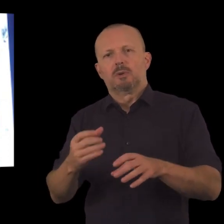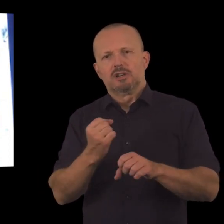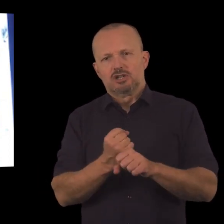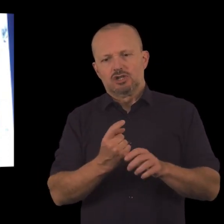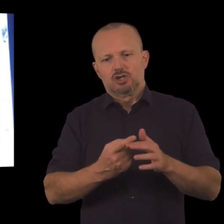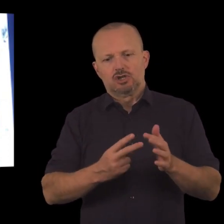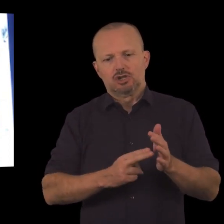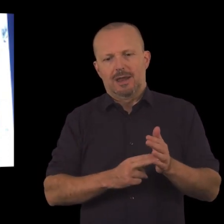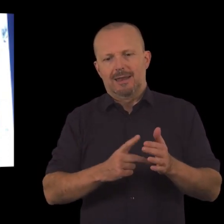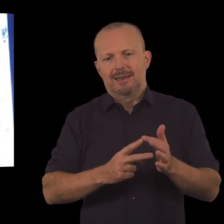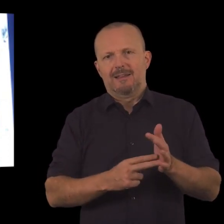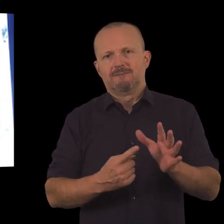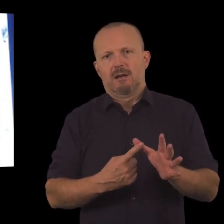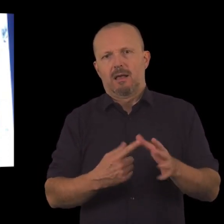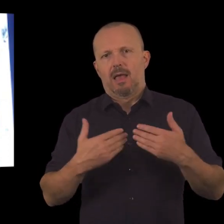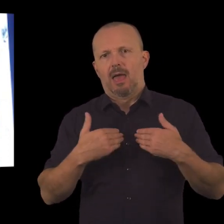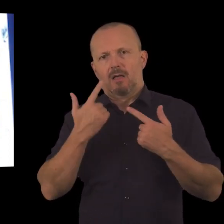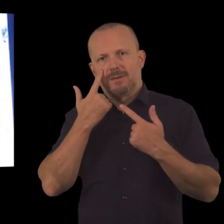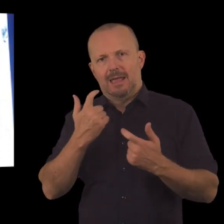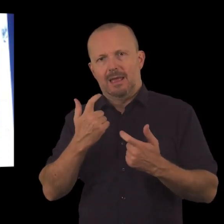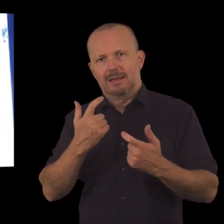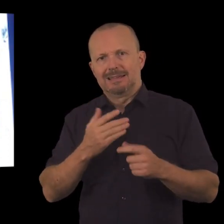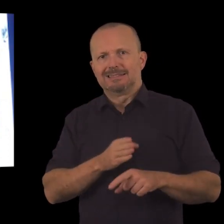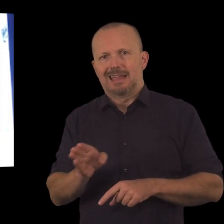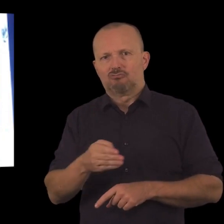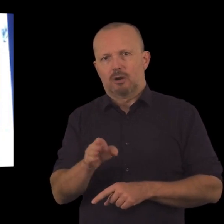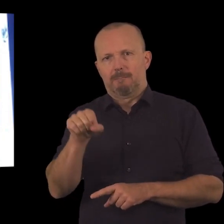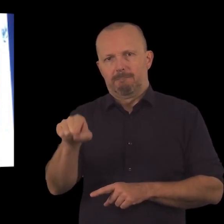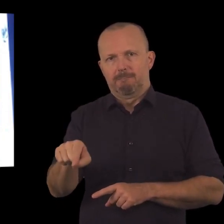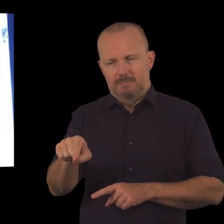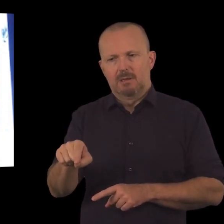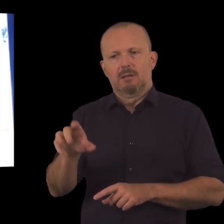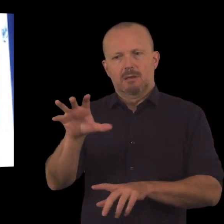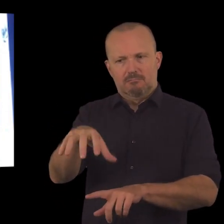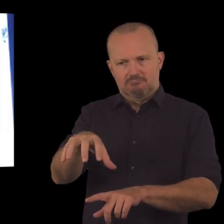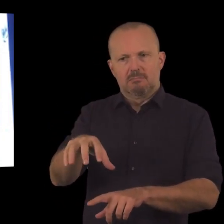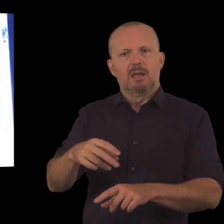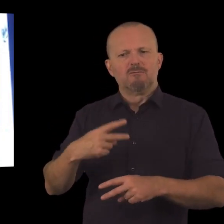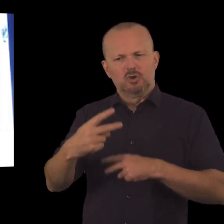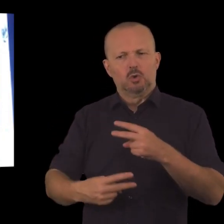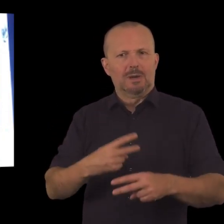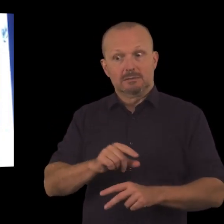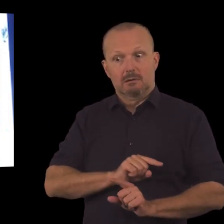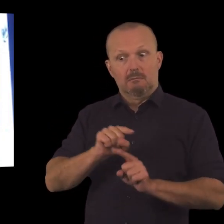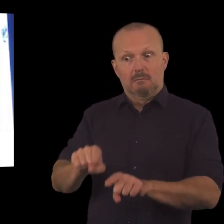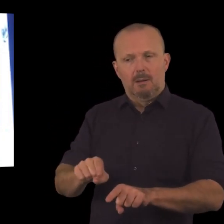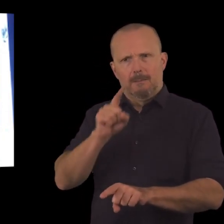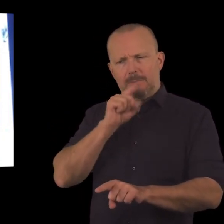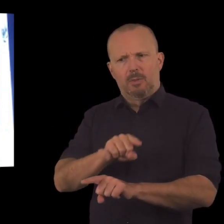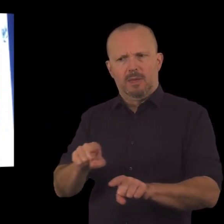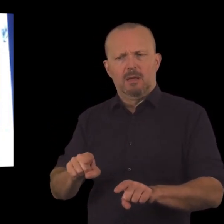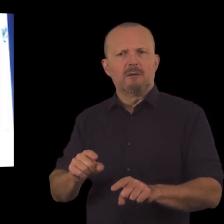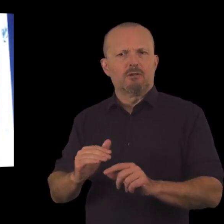at Geneva Healthcare in Sandringham, with people with very